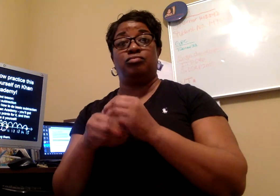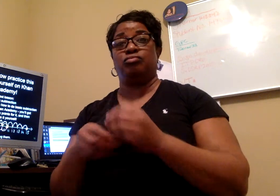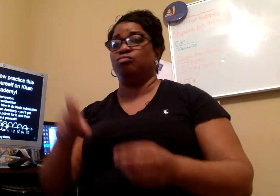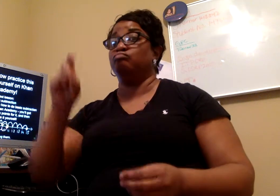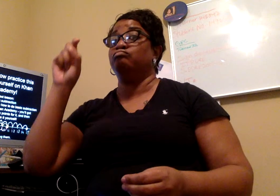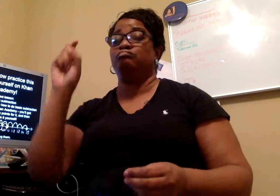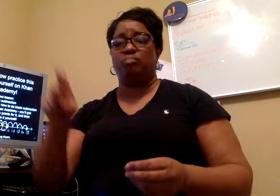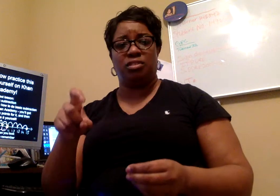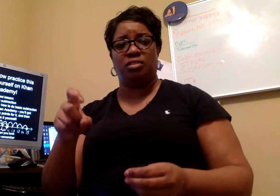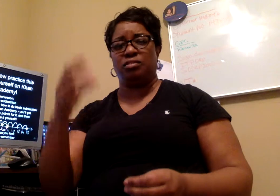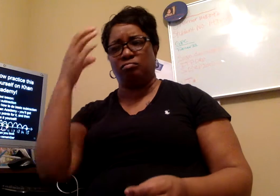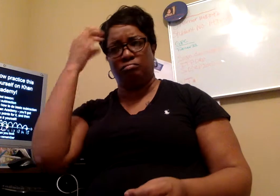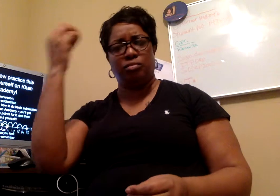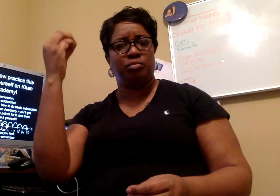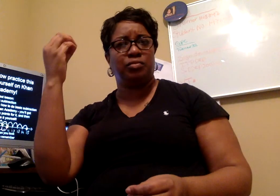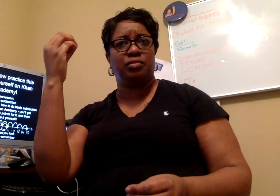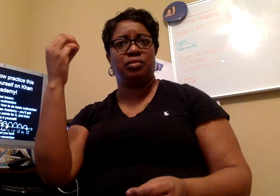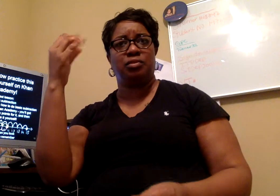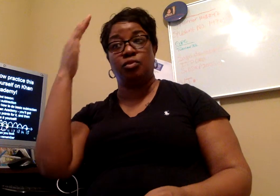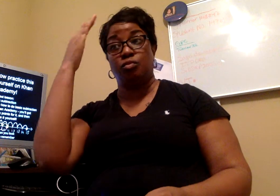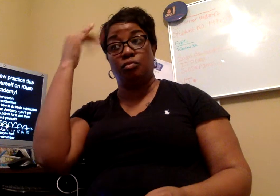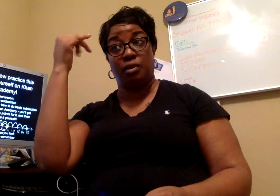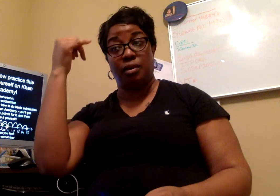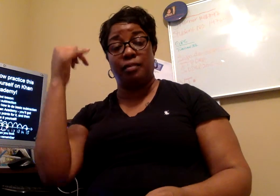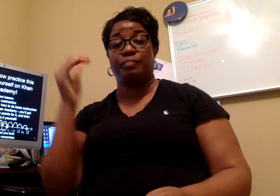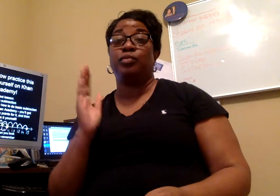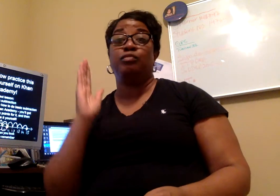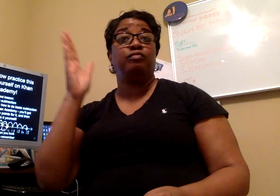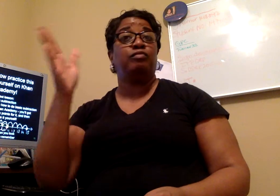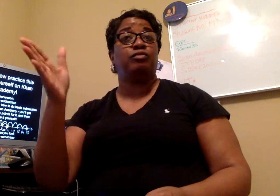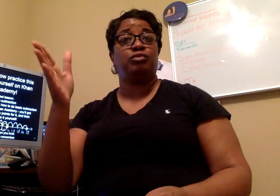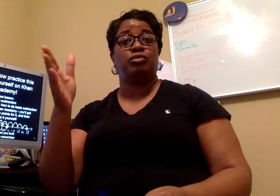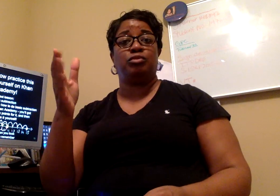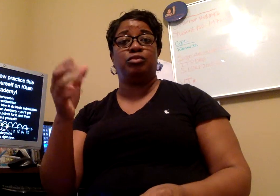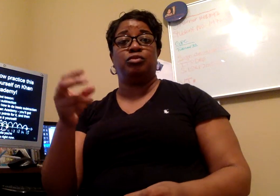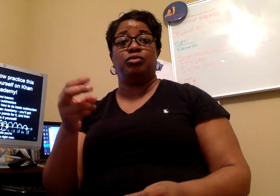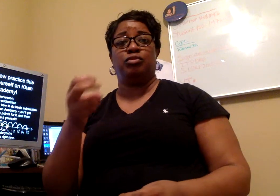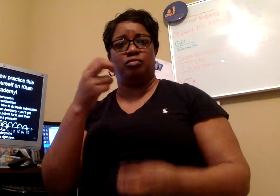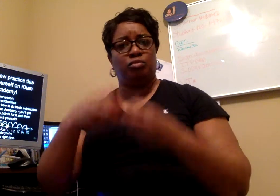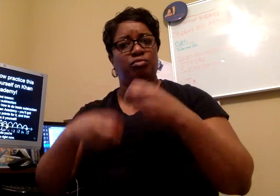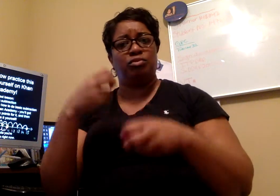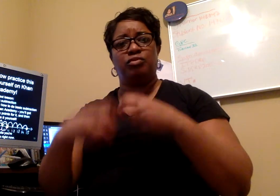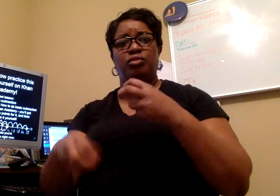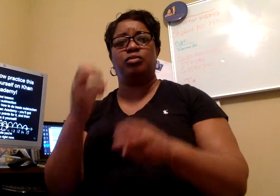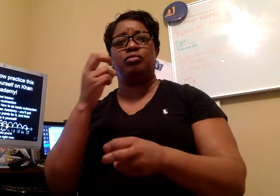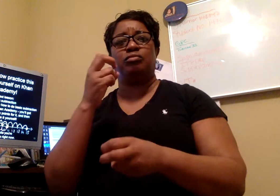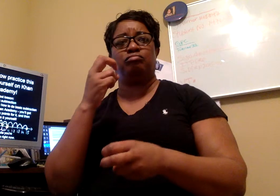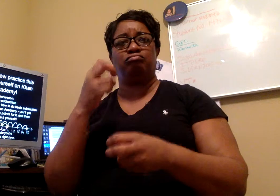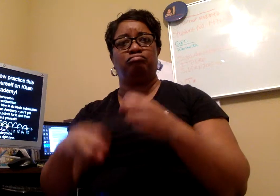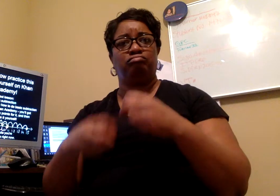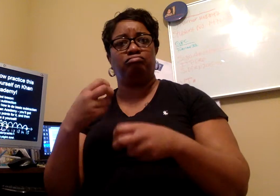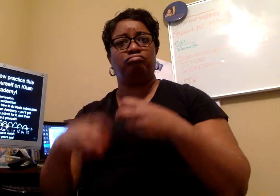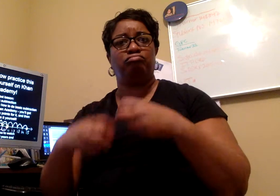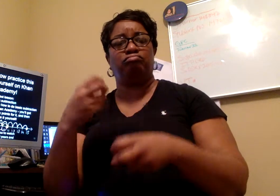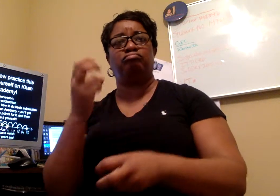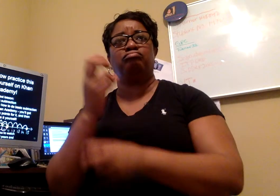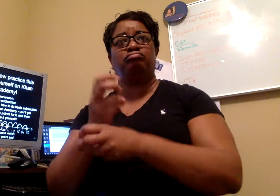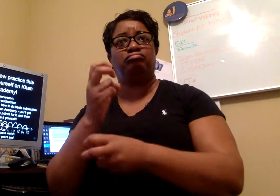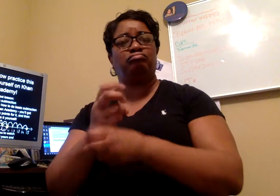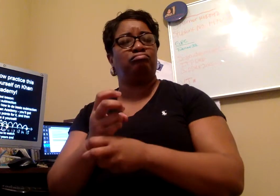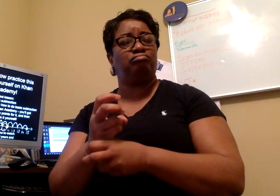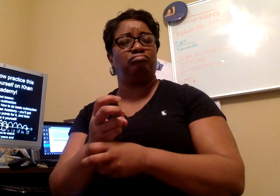have to start memorizing them. But over time, when you look back at, I want you to remember how you feel while you're watching this video right now, and then